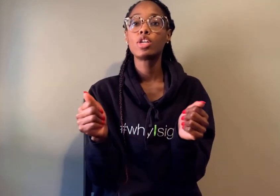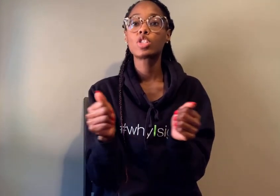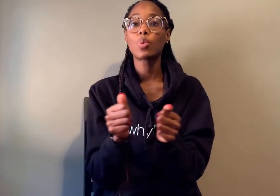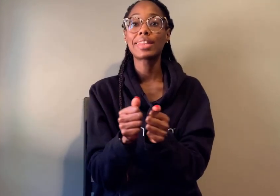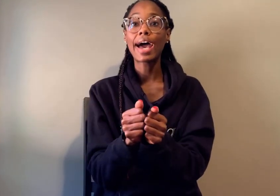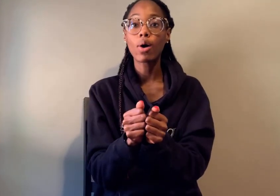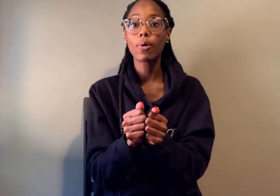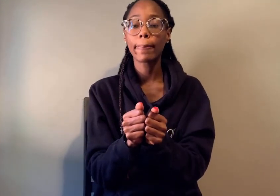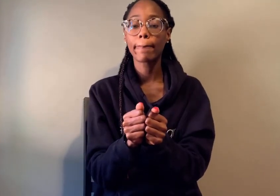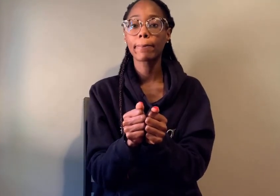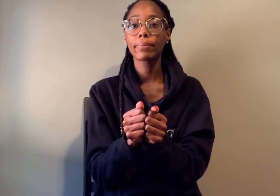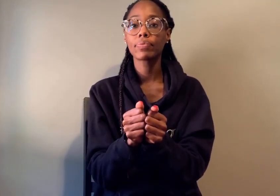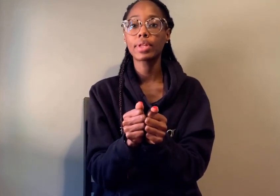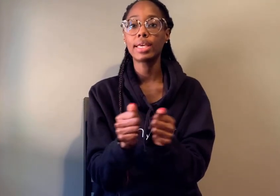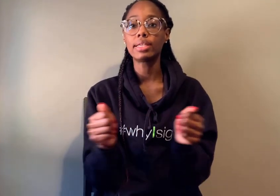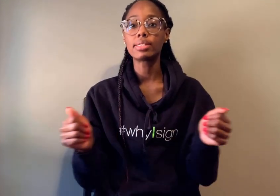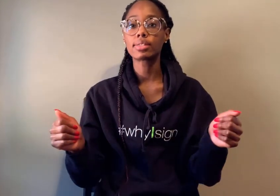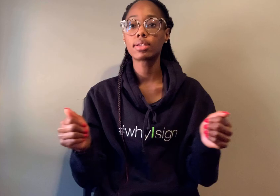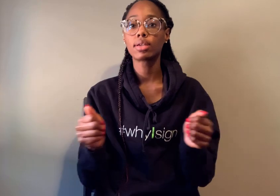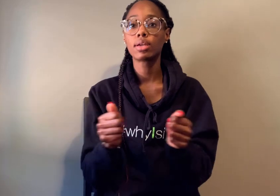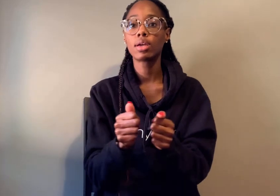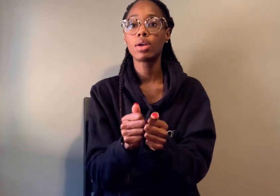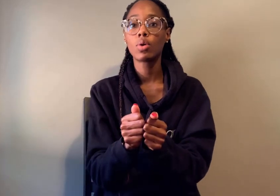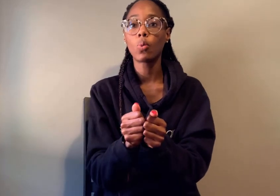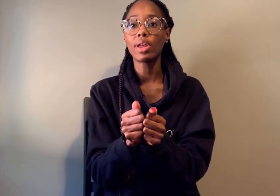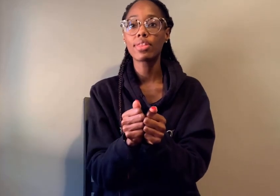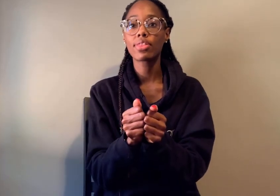So without is without.